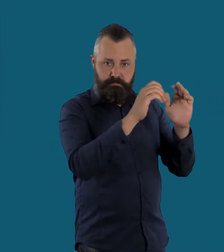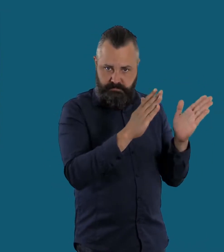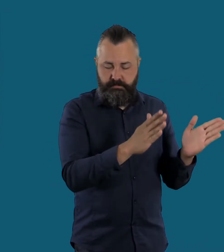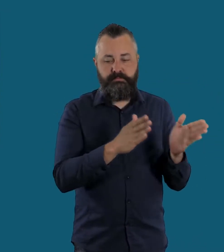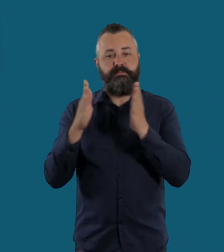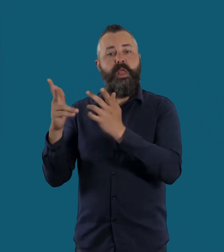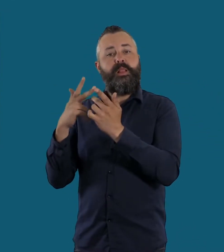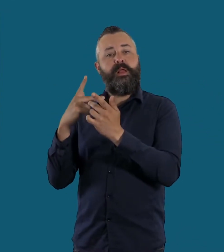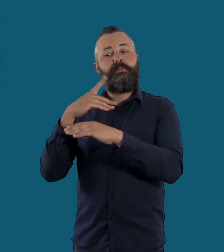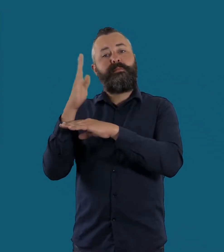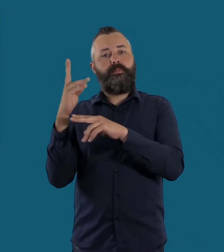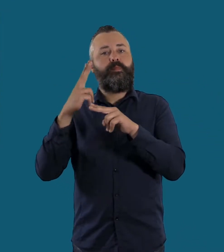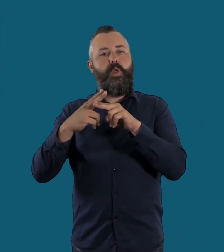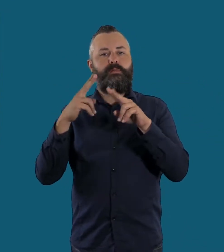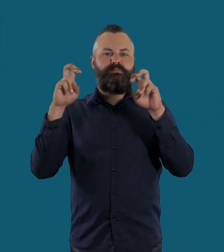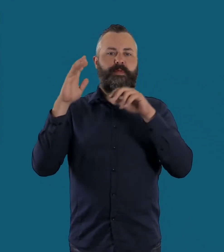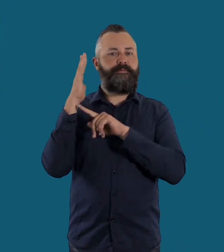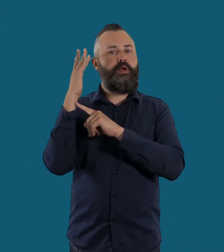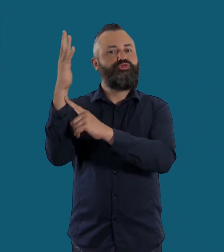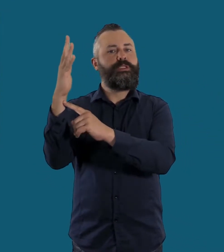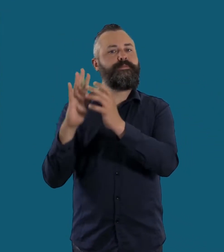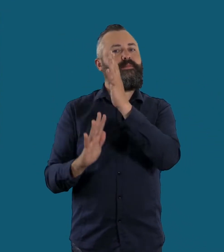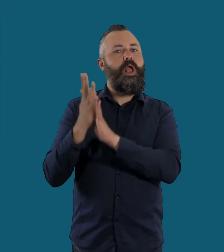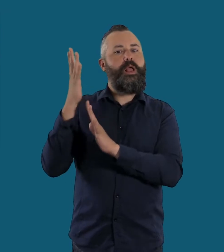and another index is used for forest areas.